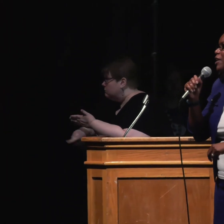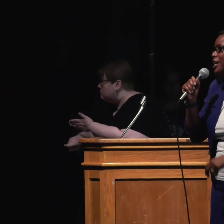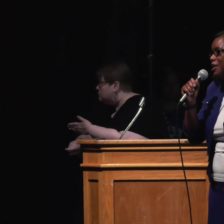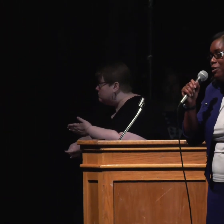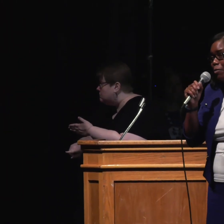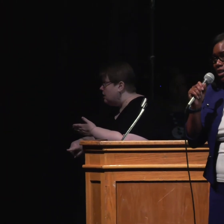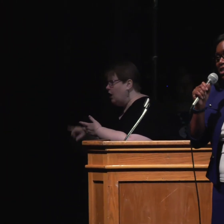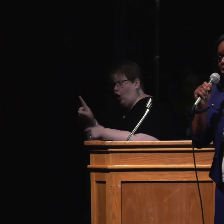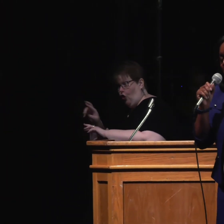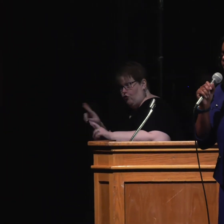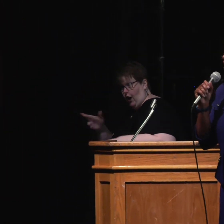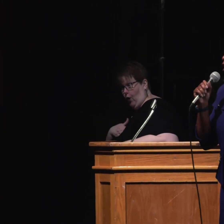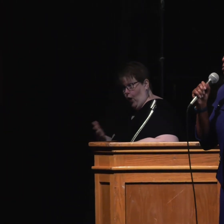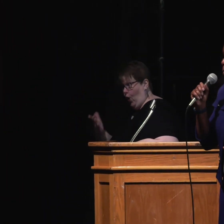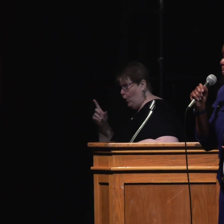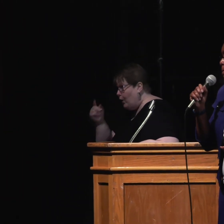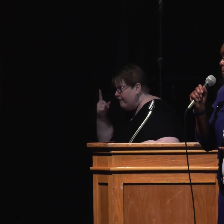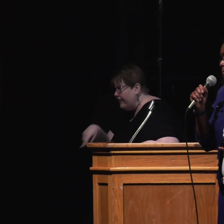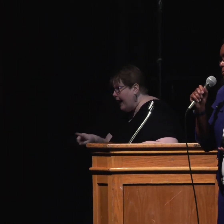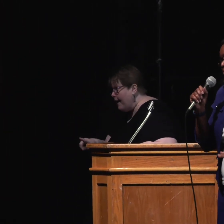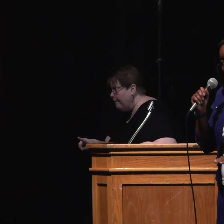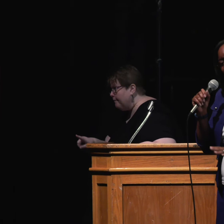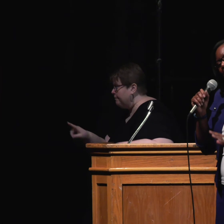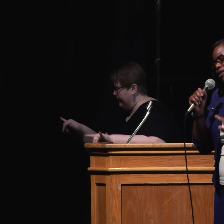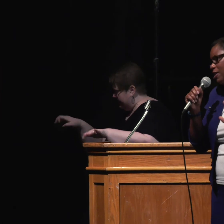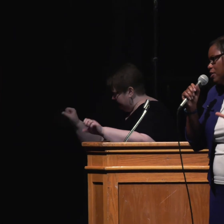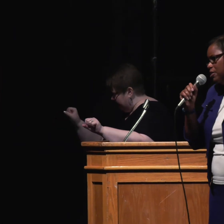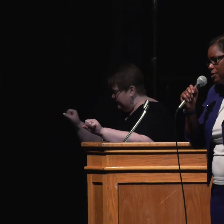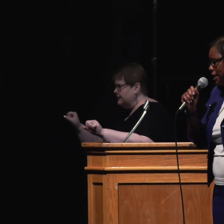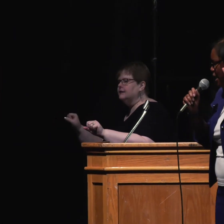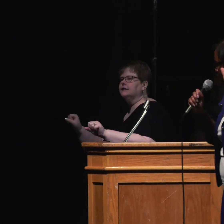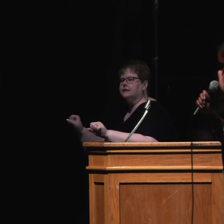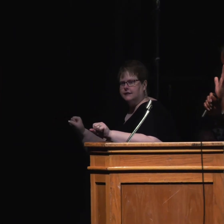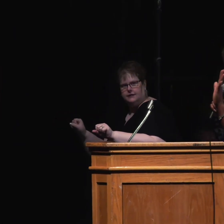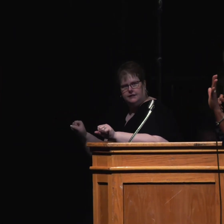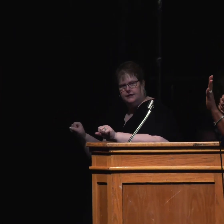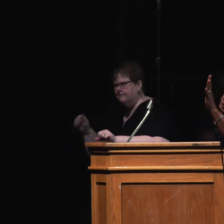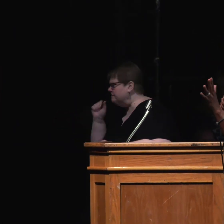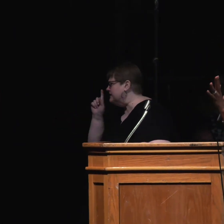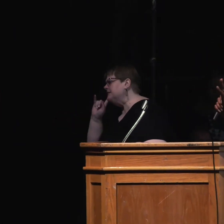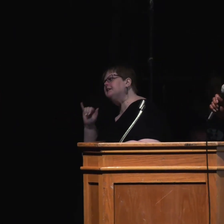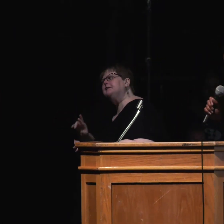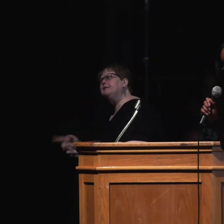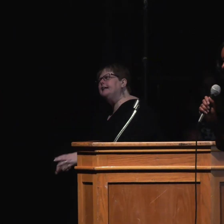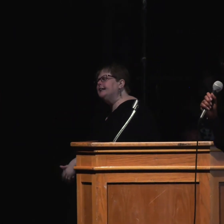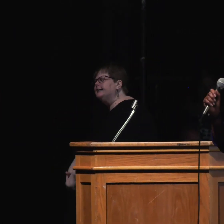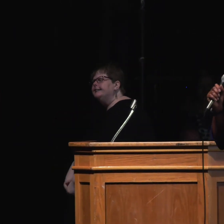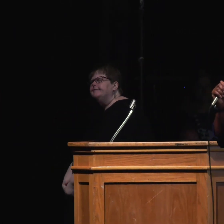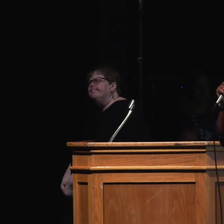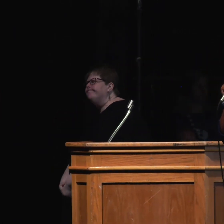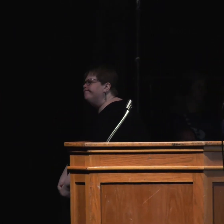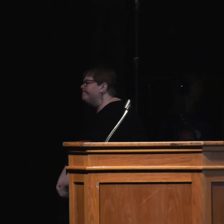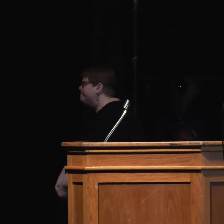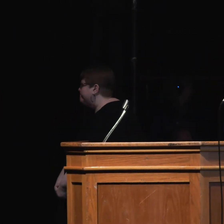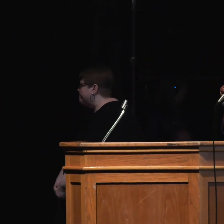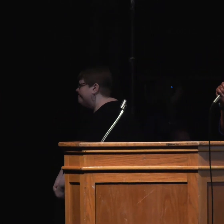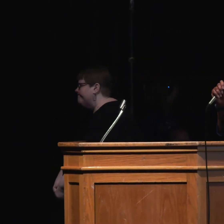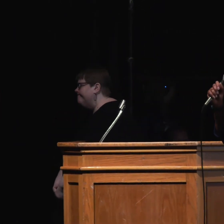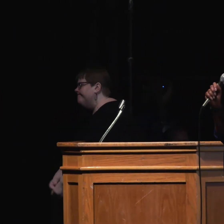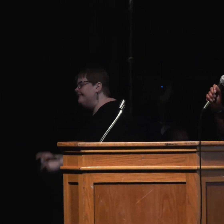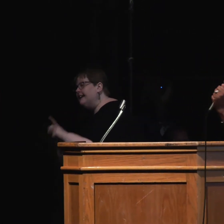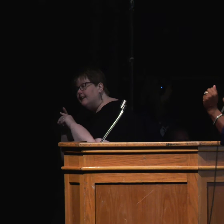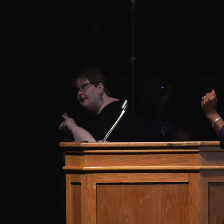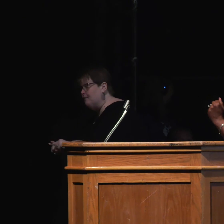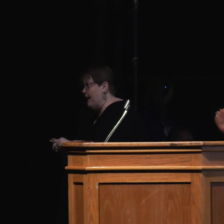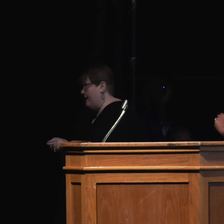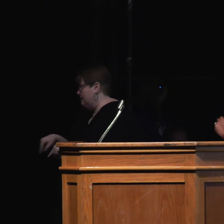Are you ready and you're willing to do it for them? I don't know. You don't sound like you're ready and willing. They're counting on us